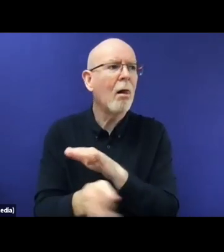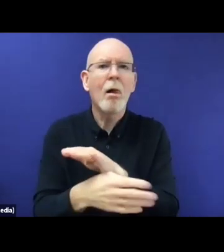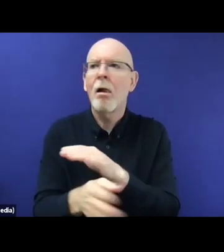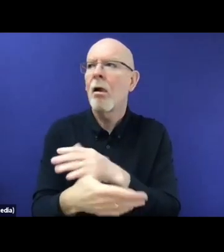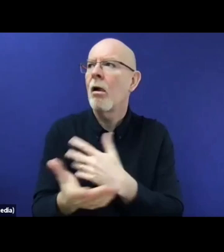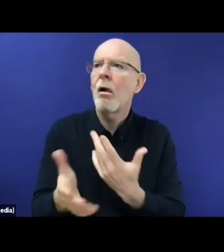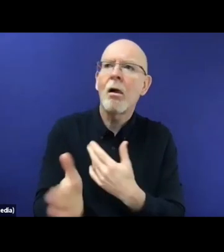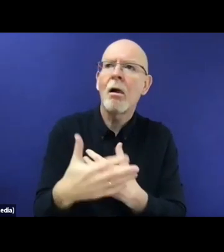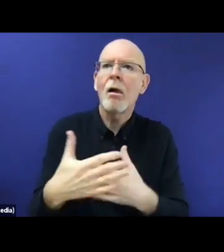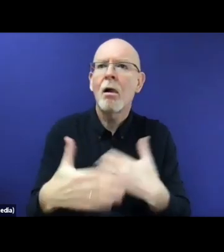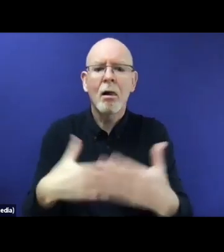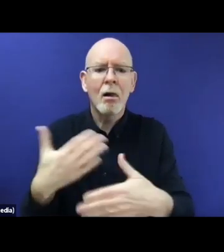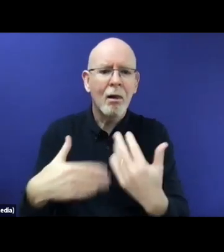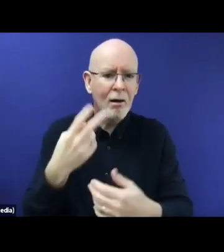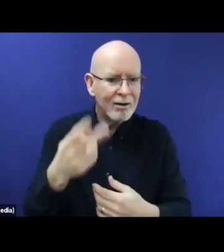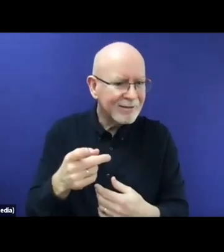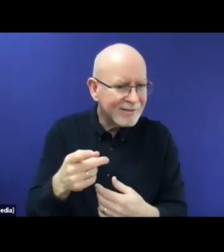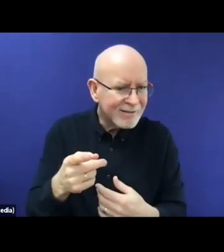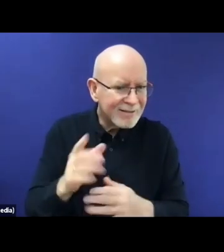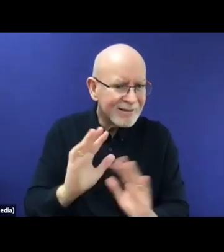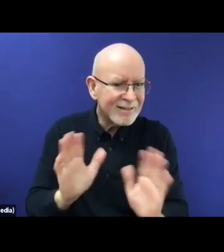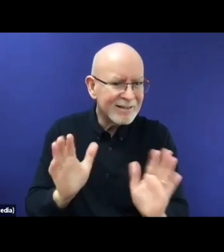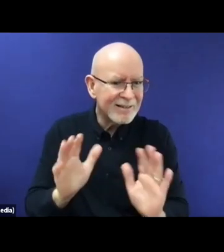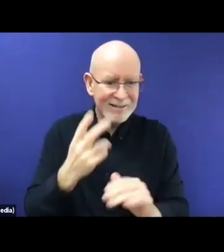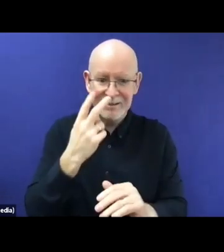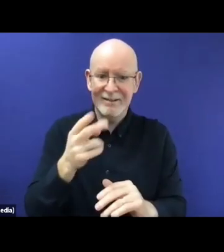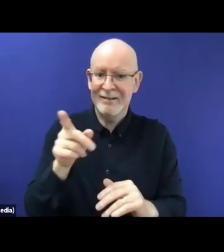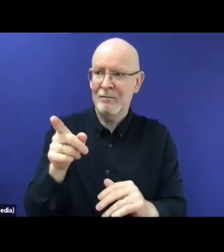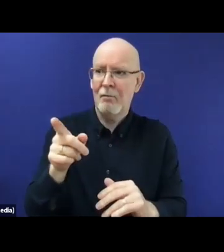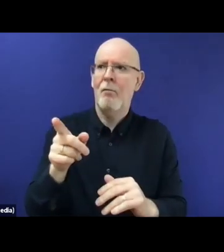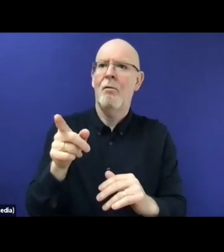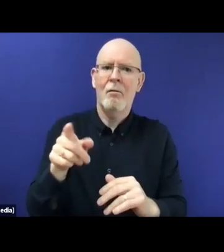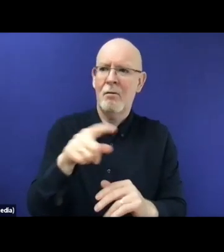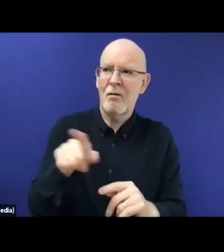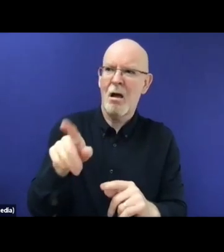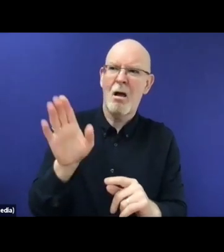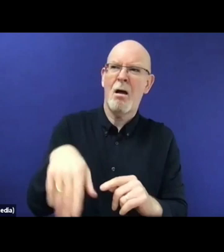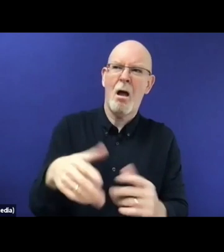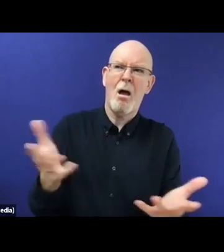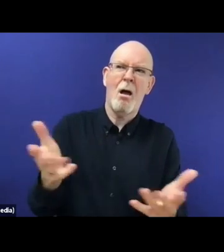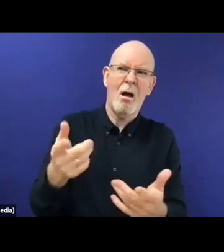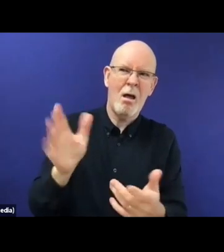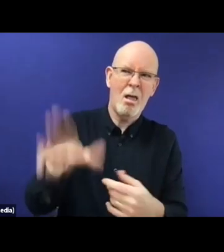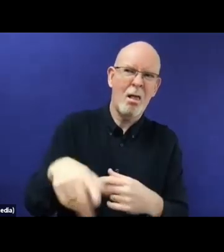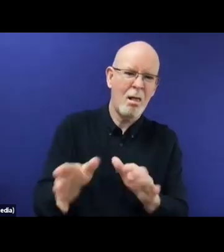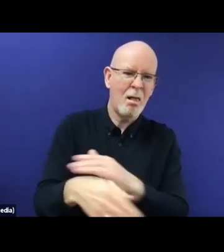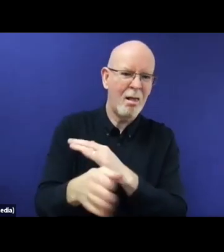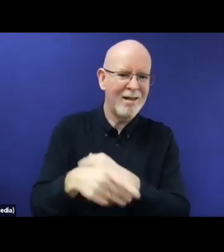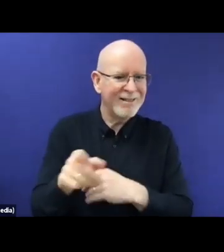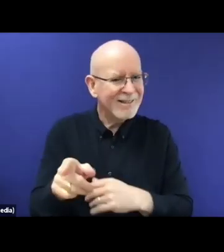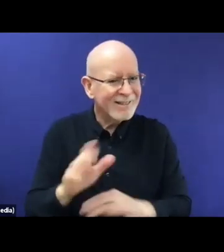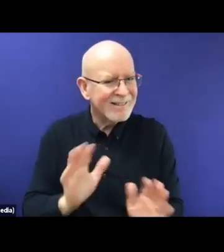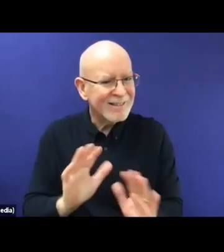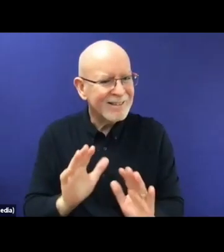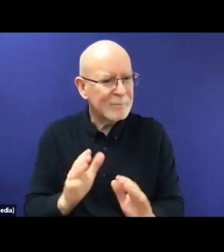for themselves to do the same. Fortunately, in many parts of the world, of course, public opinion remains supportive.